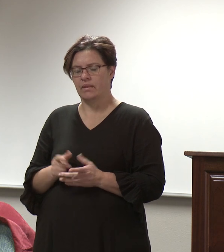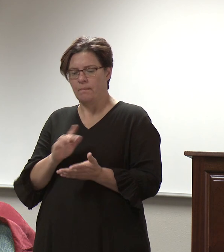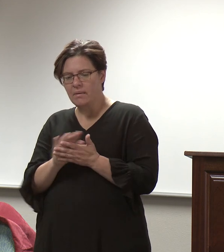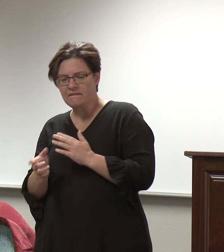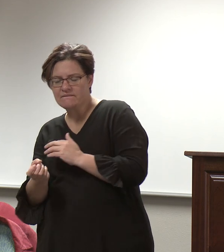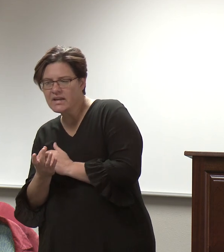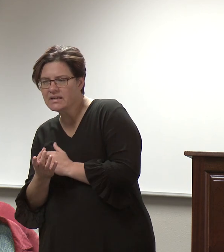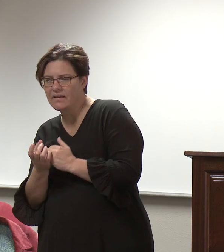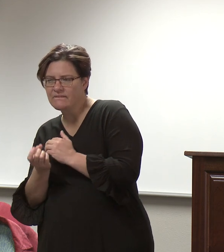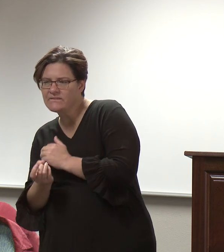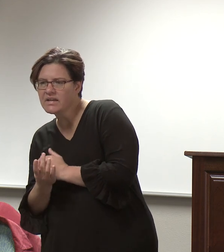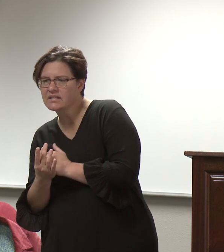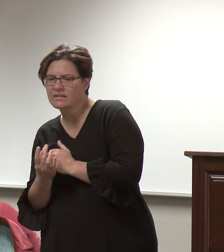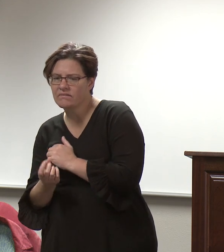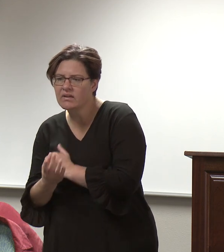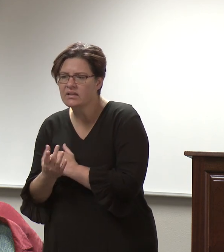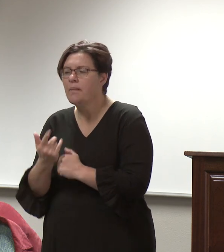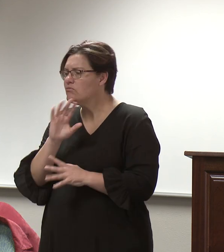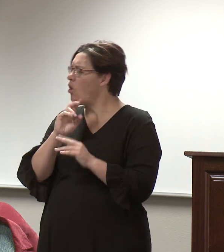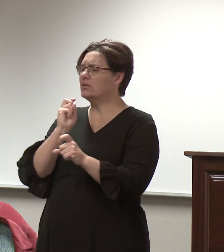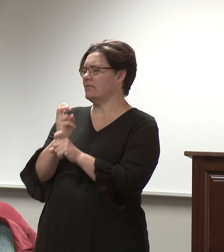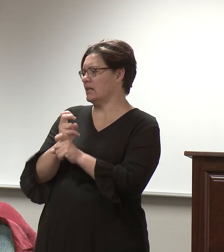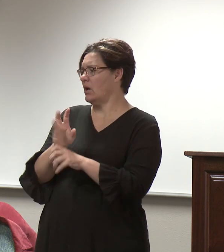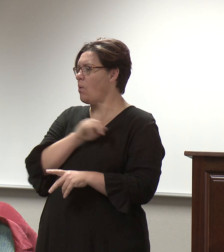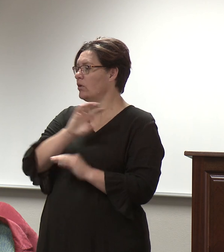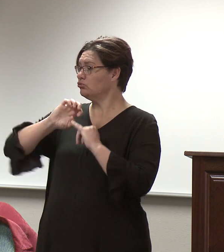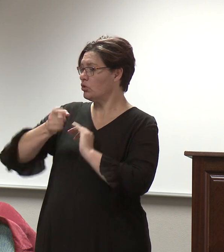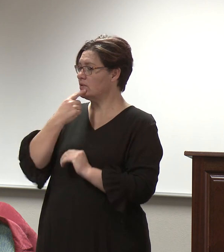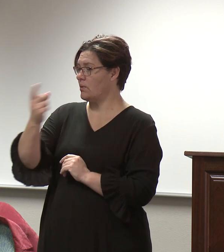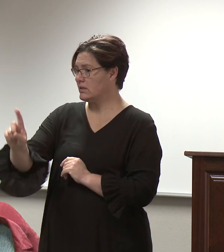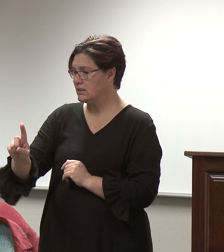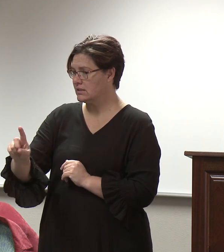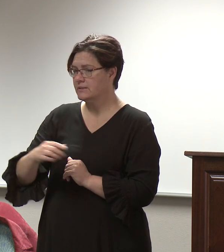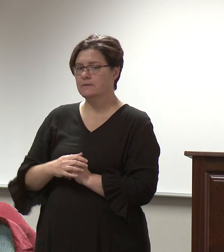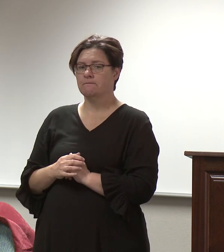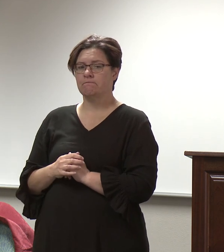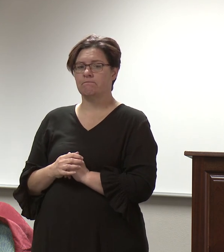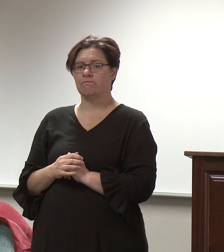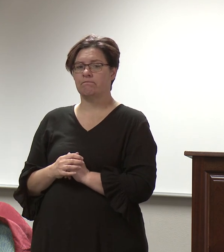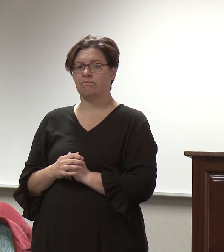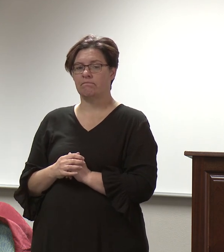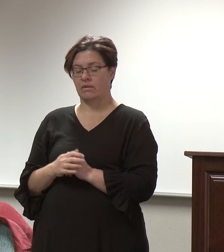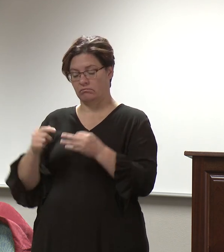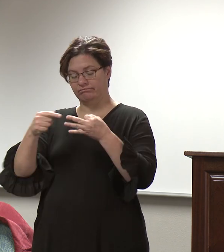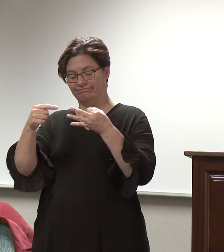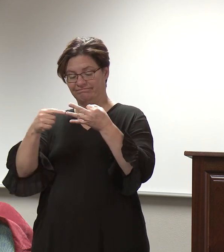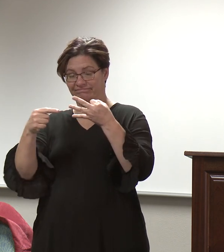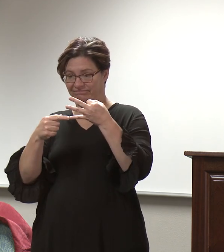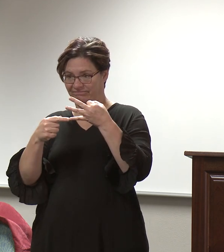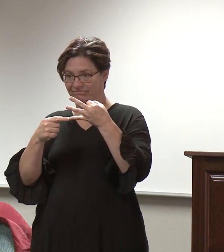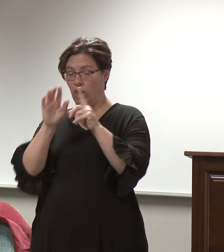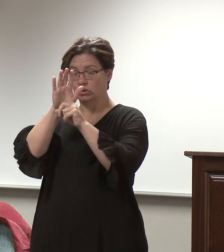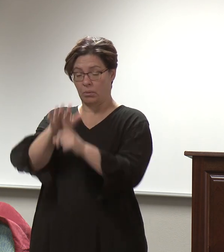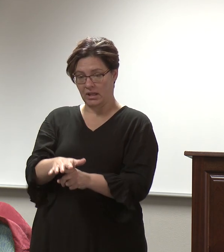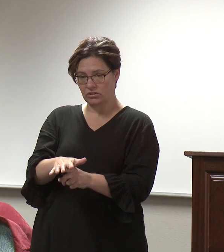fit in, and well, it's not difficult, because what I've been trying to say is that these three forms of domination